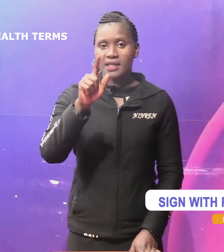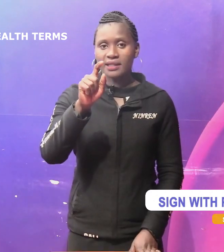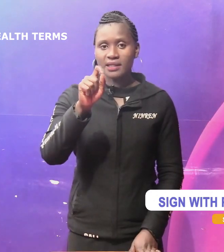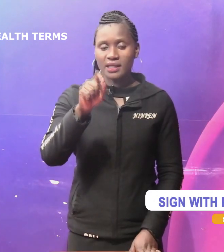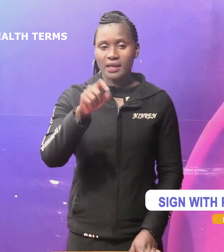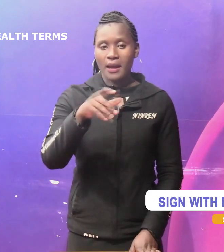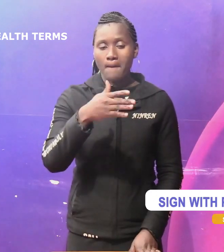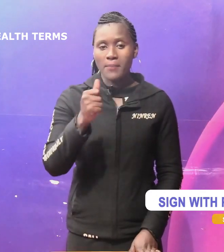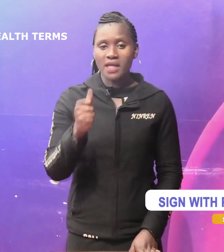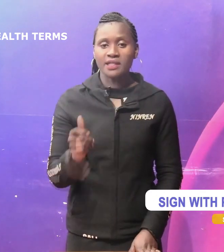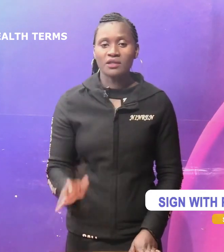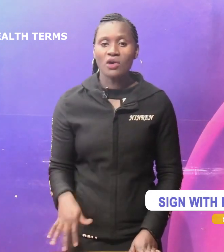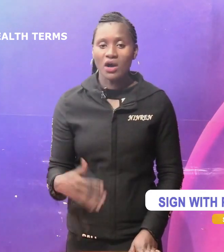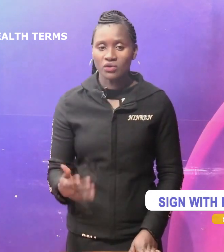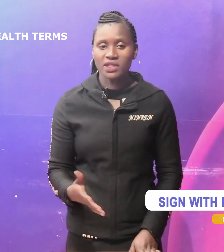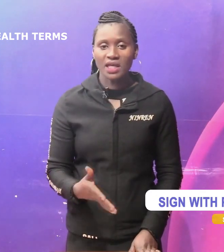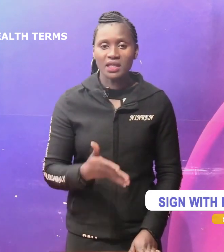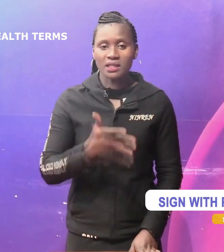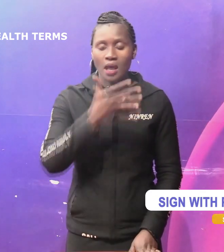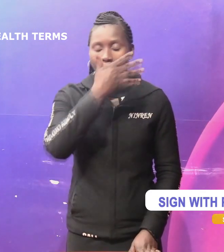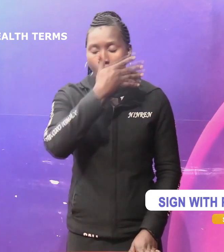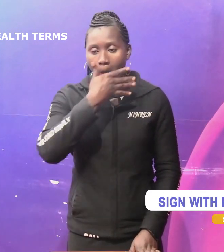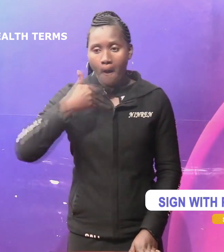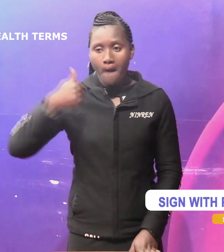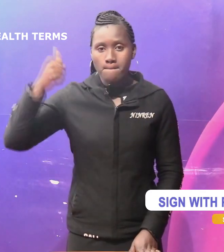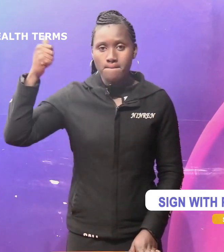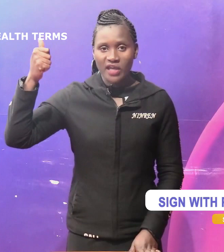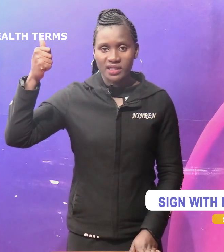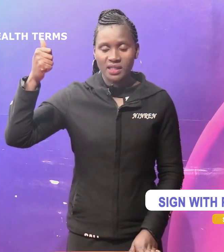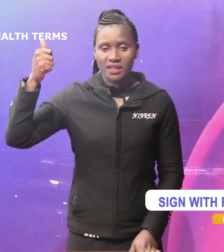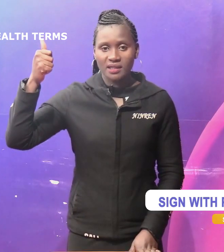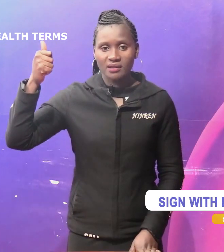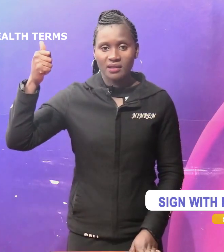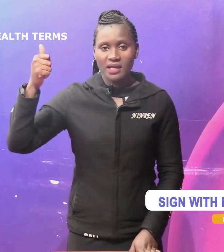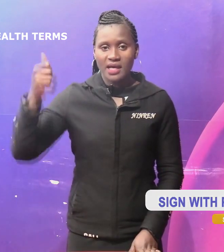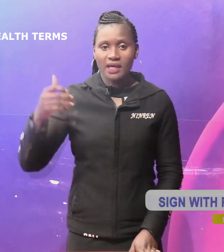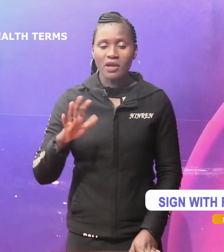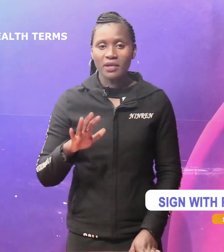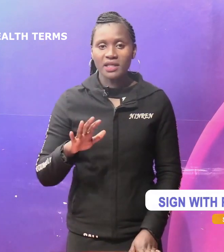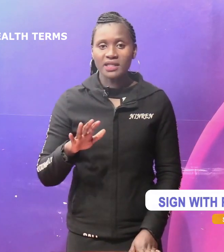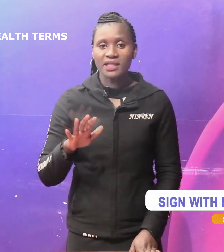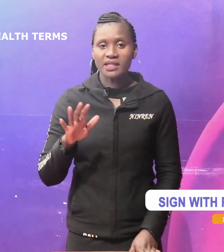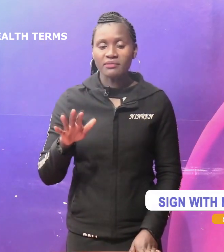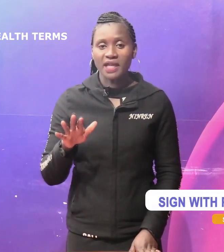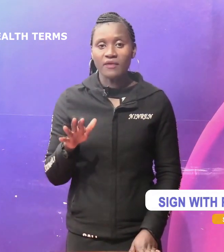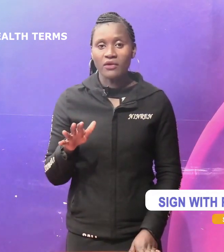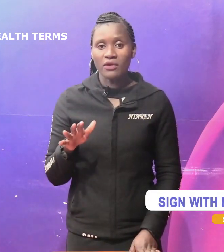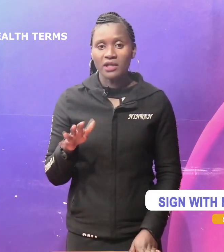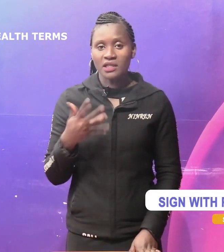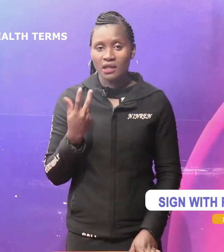B-E-S-T, best. So how do we sign it? Best. Remember, this is the same sign for it. It looks the